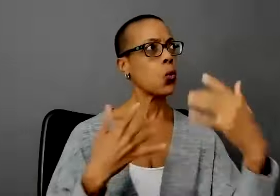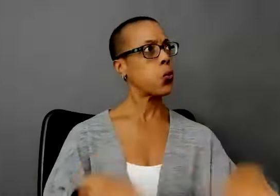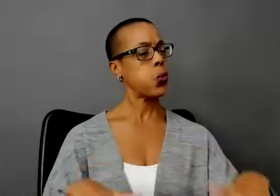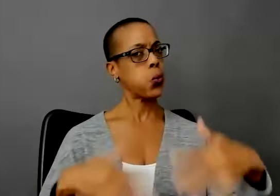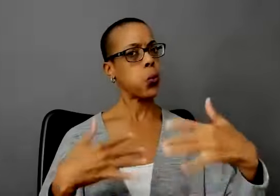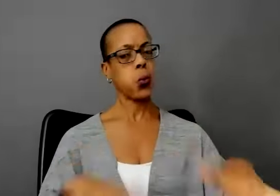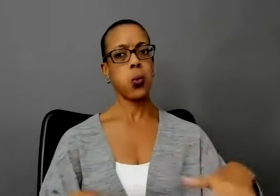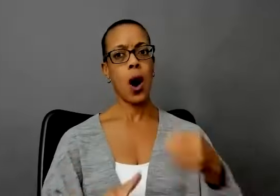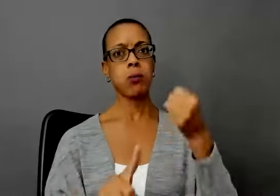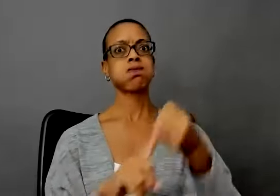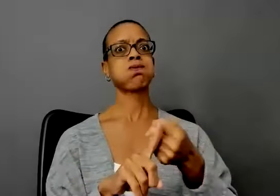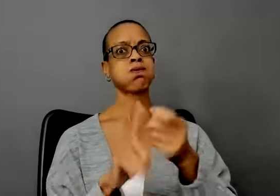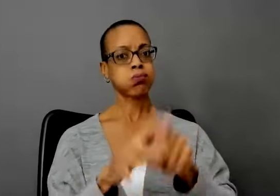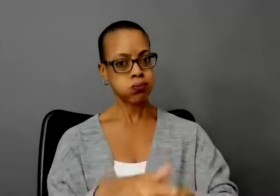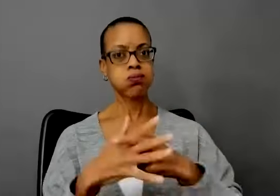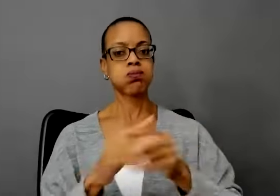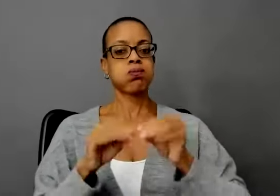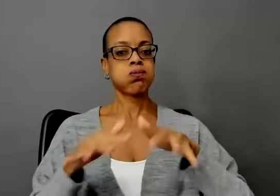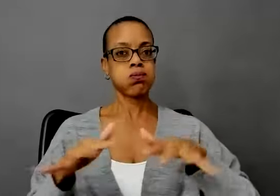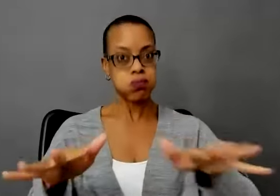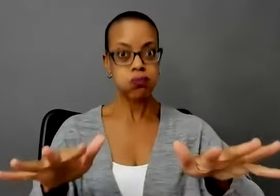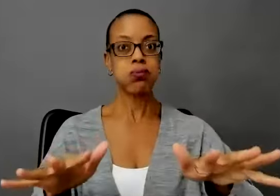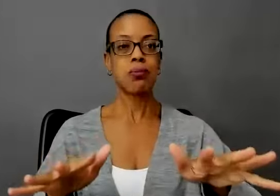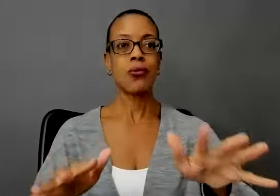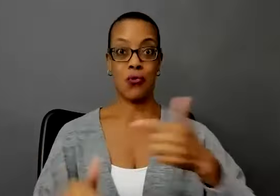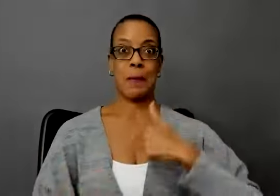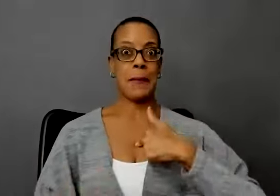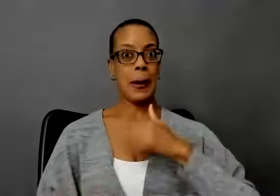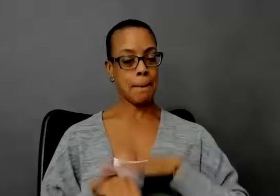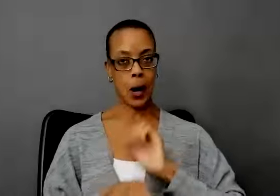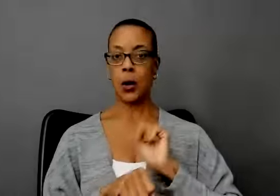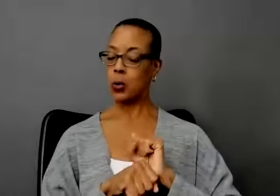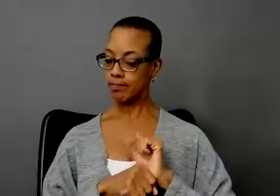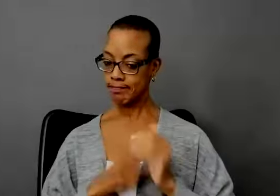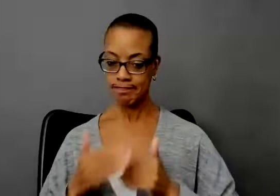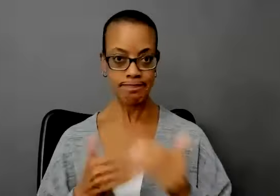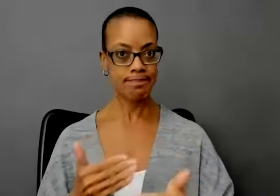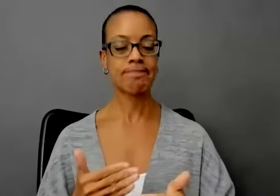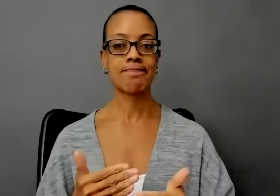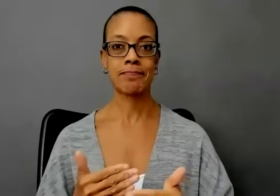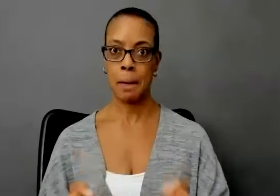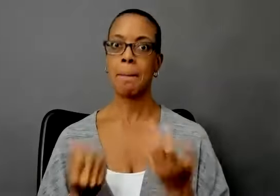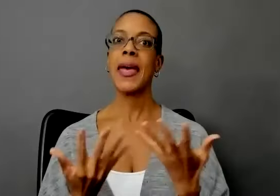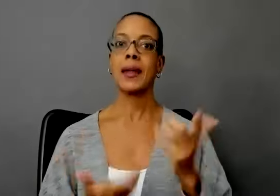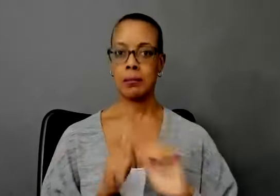and started the work for me personally. But I know many of us who are involved in this